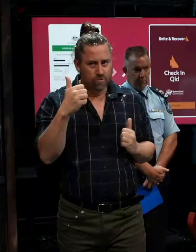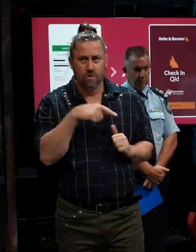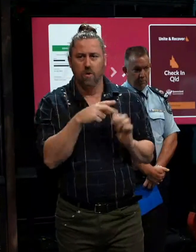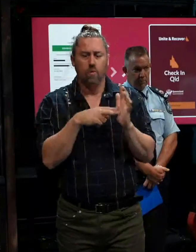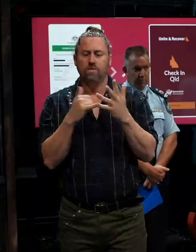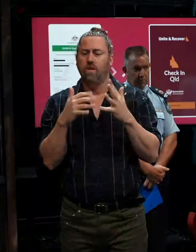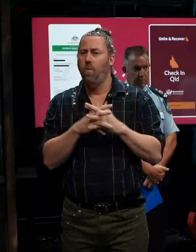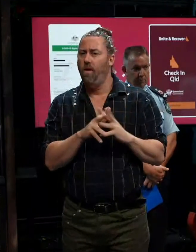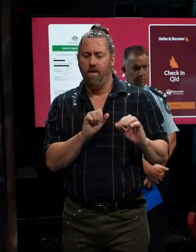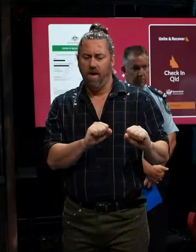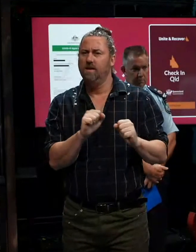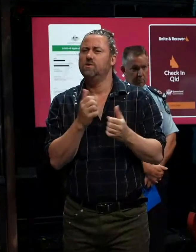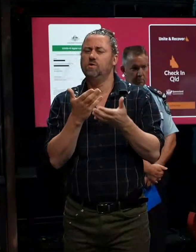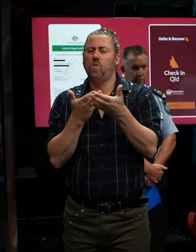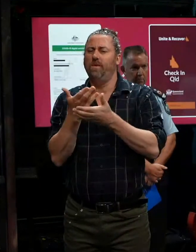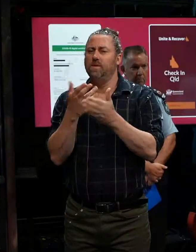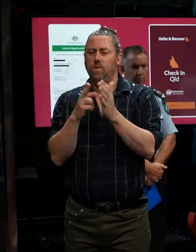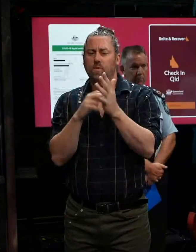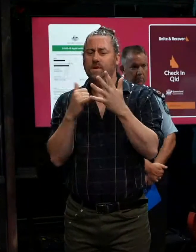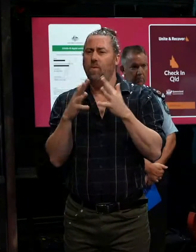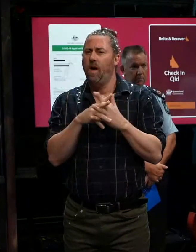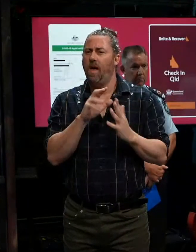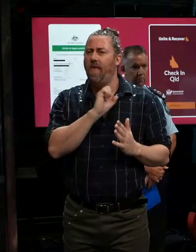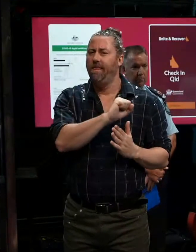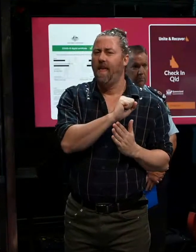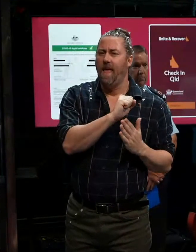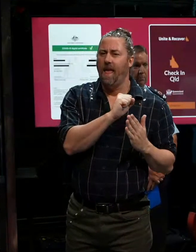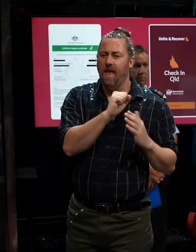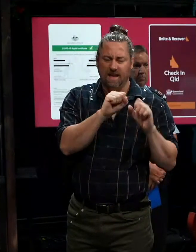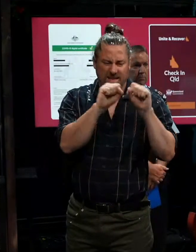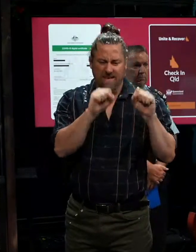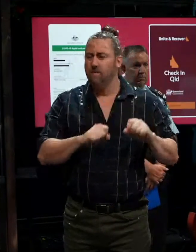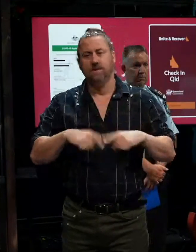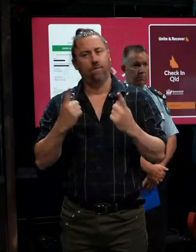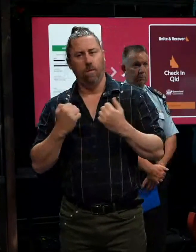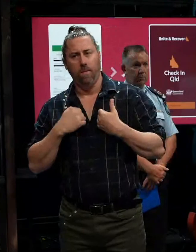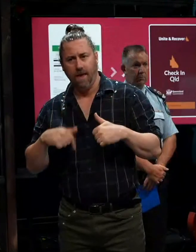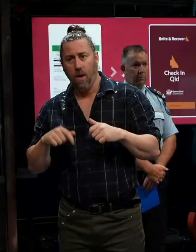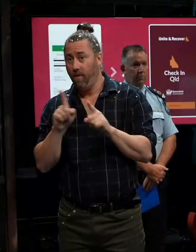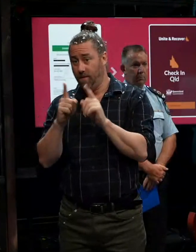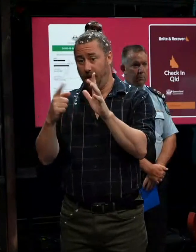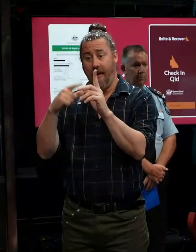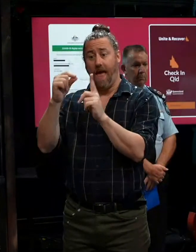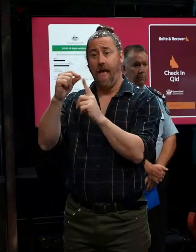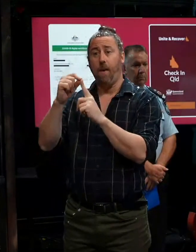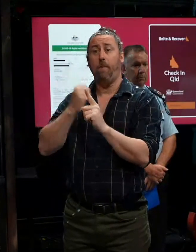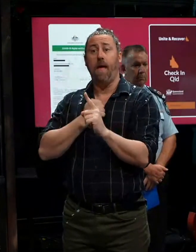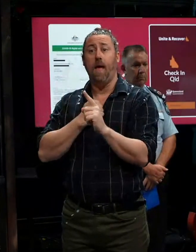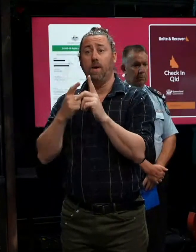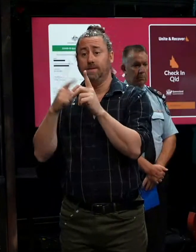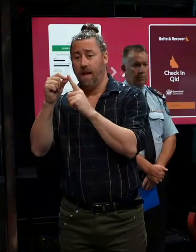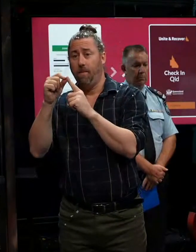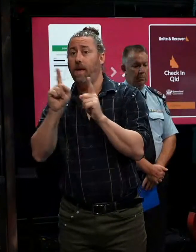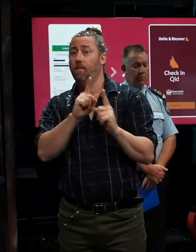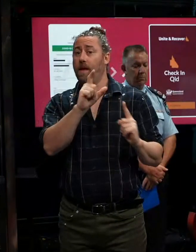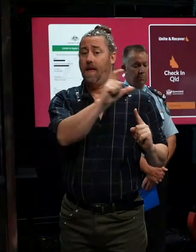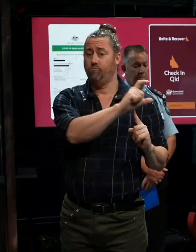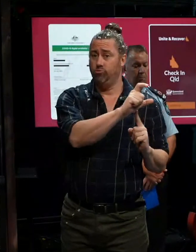a whole Services New South Wales program, and it's very different. We have the same check-in app as